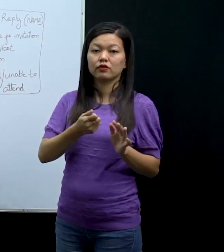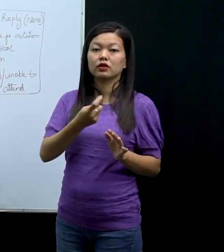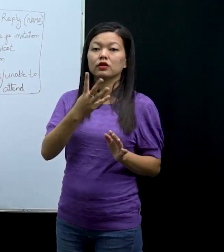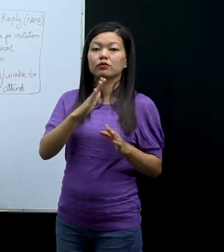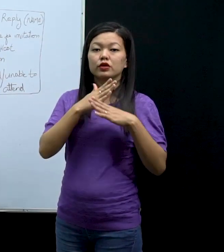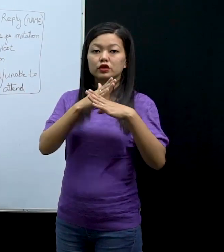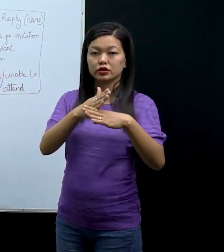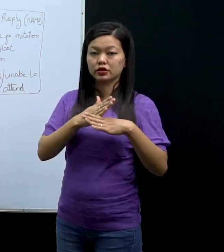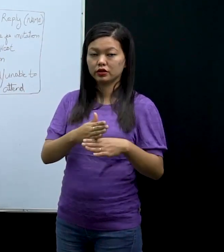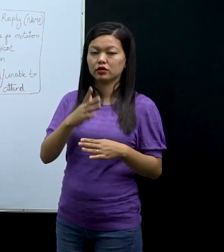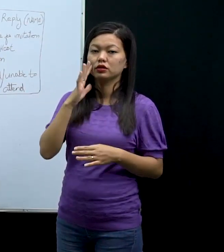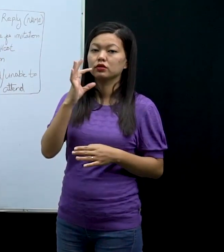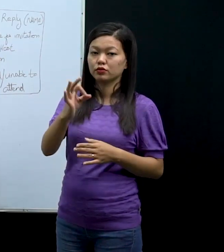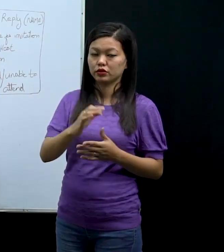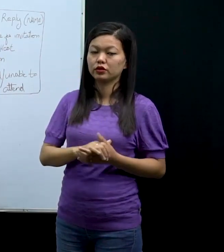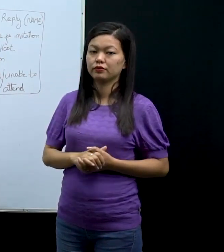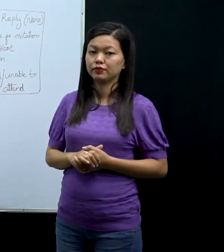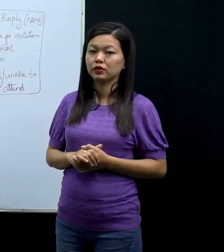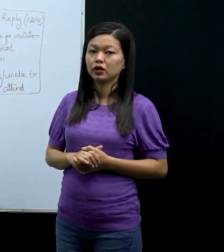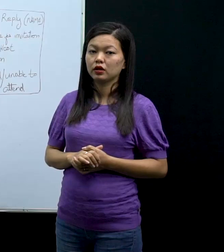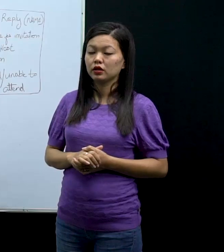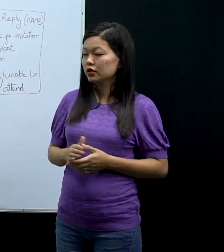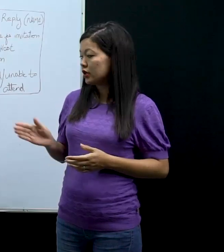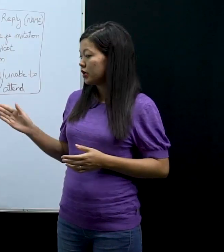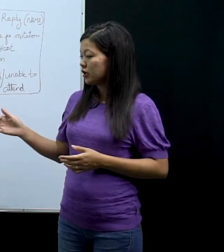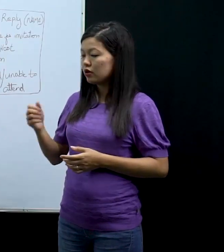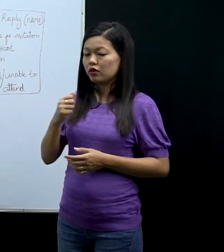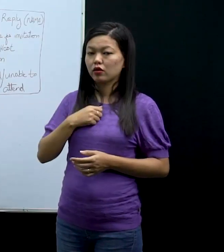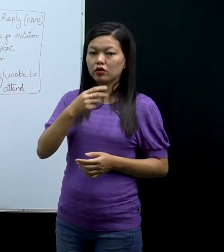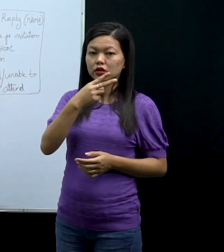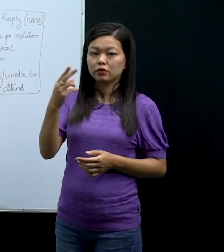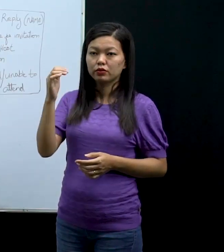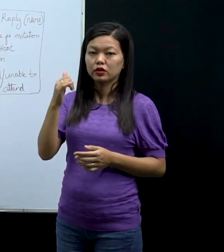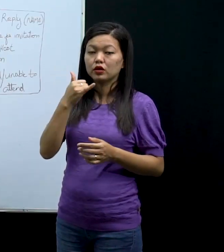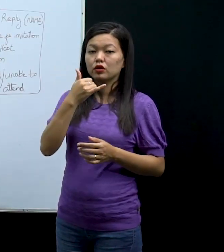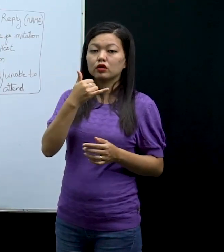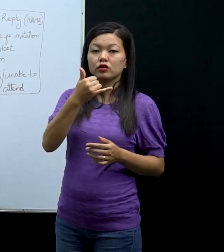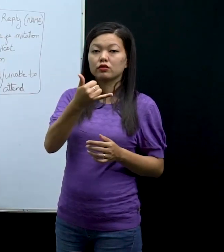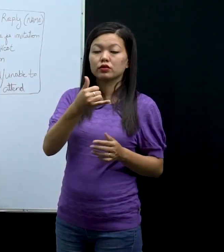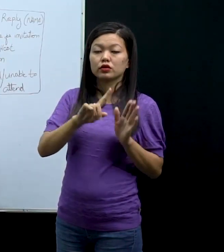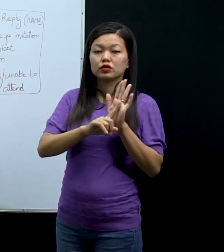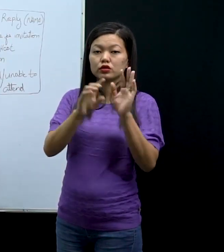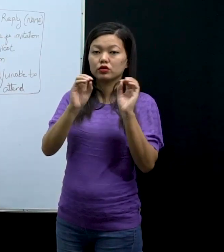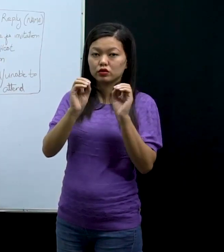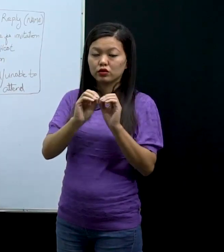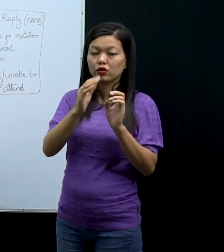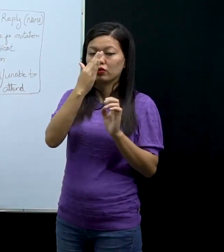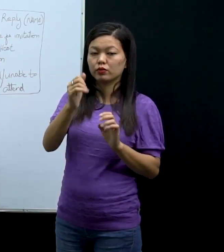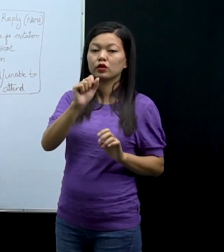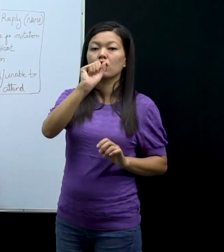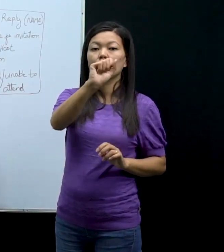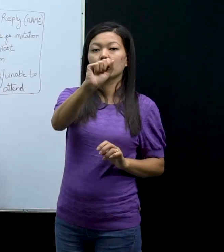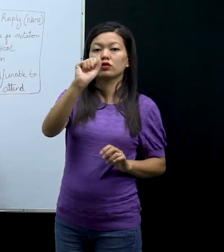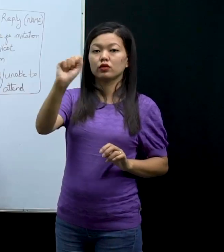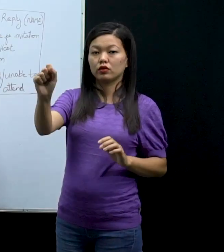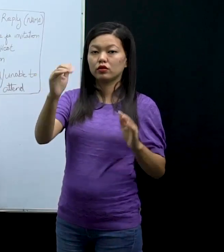because I want to let you assume that you are going to reply back in the form of writing. So